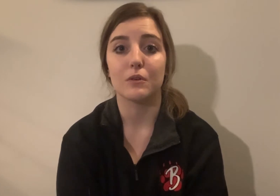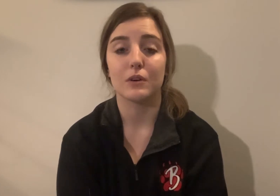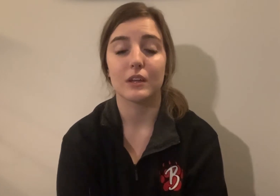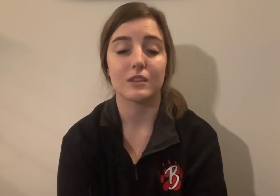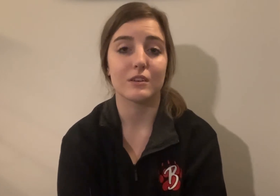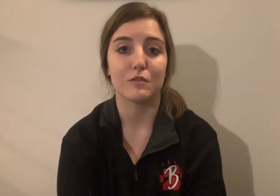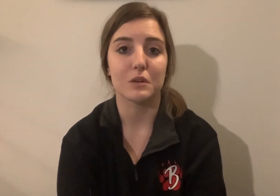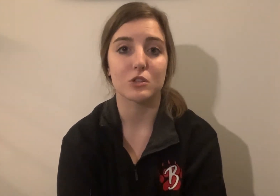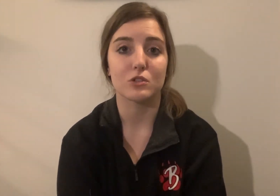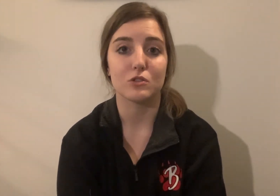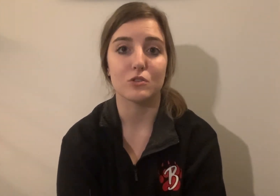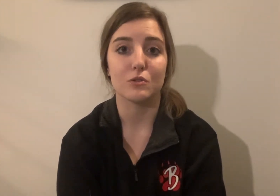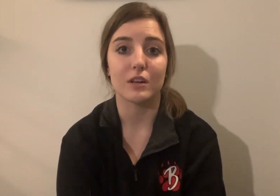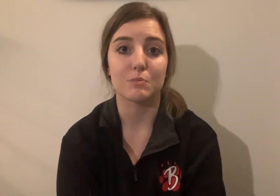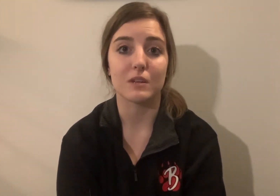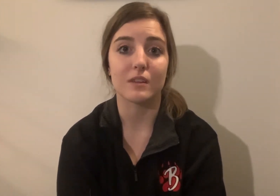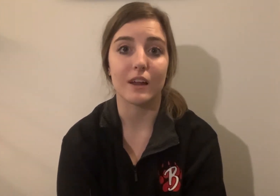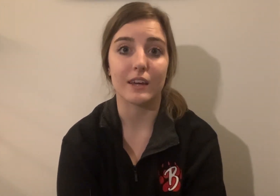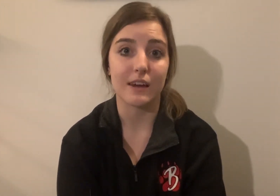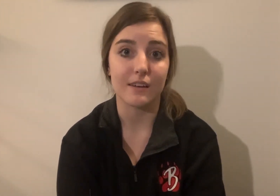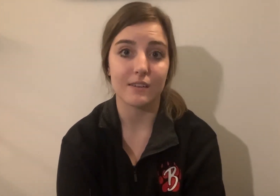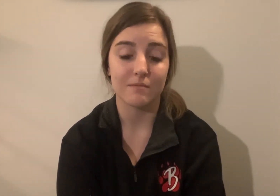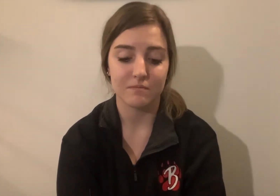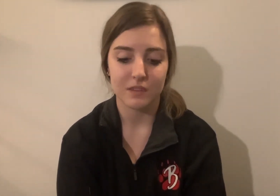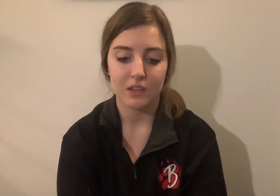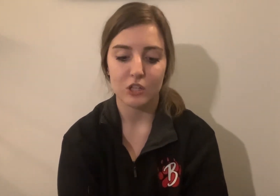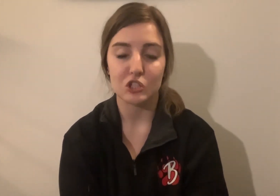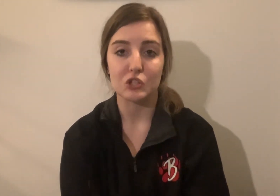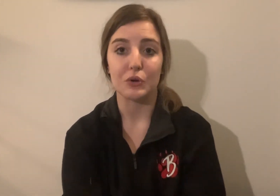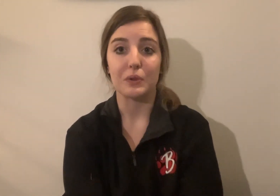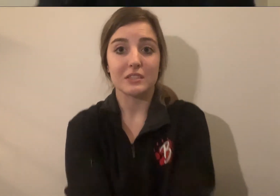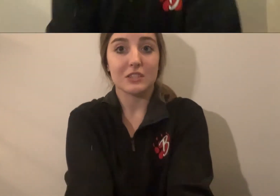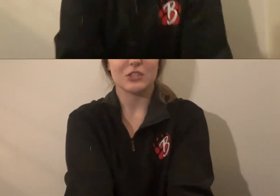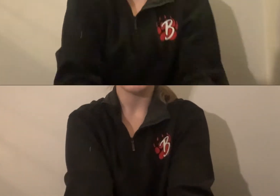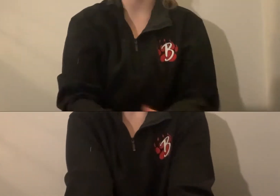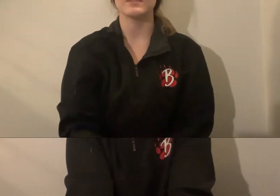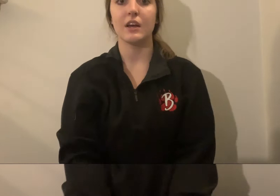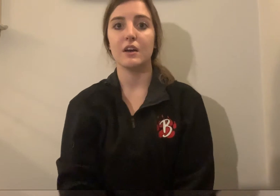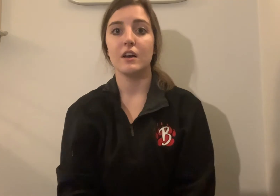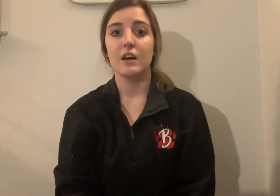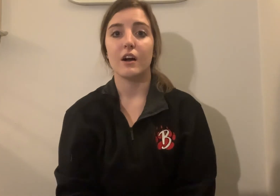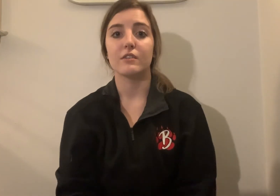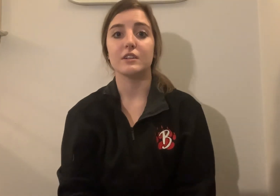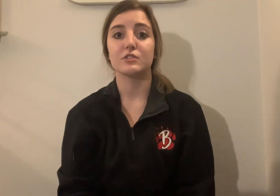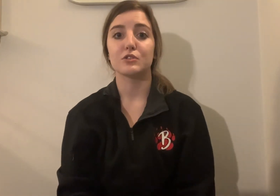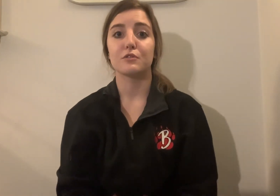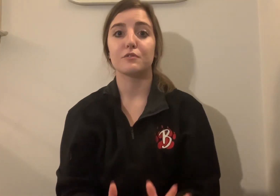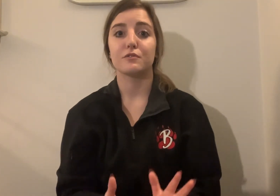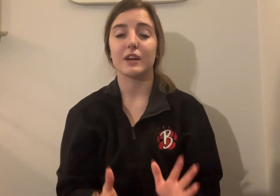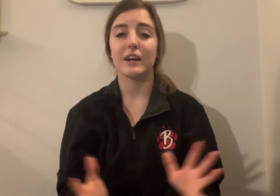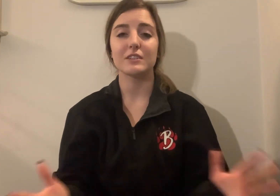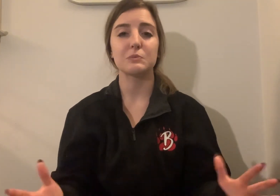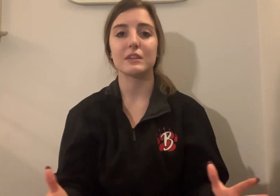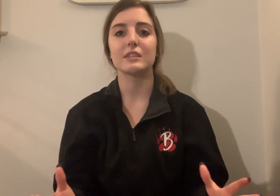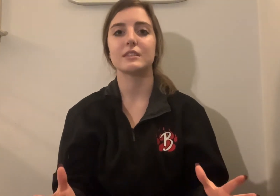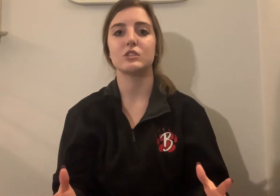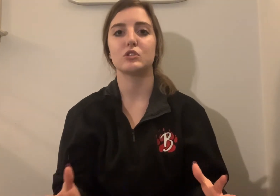get the information to you as best that I can. So let's get started. All right, so I kind of split this into